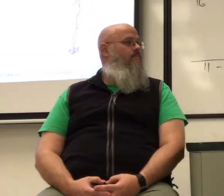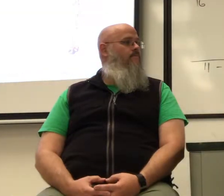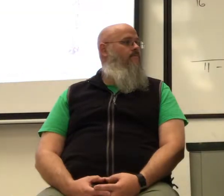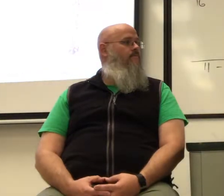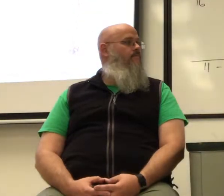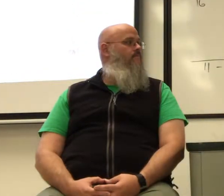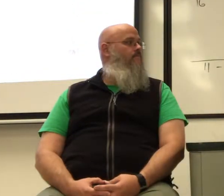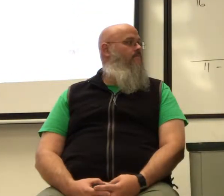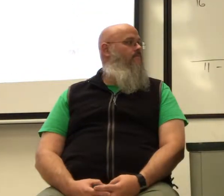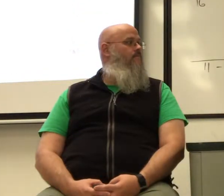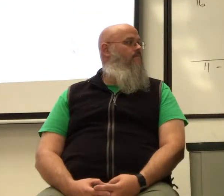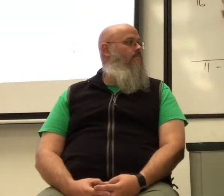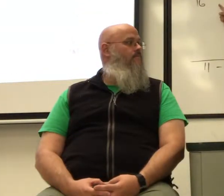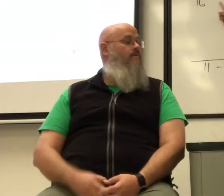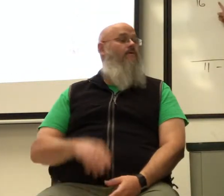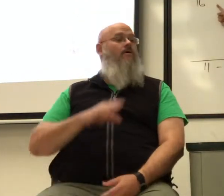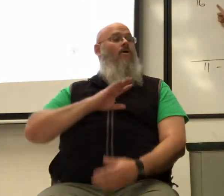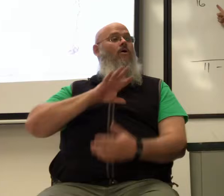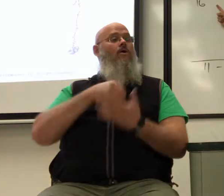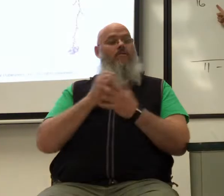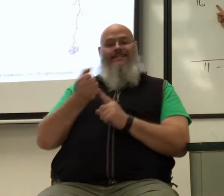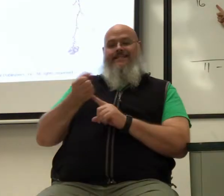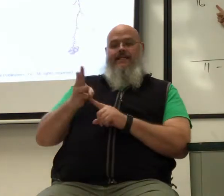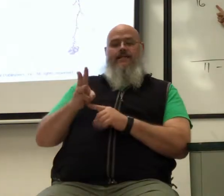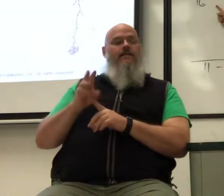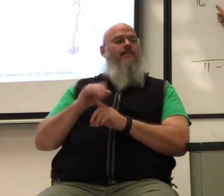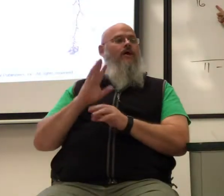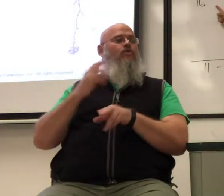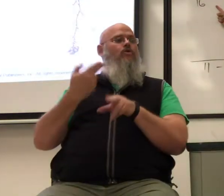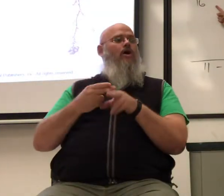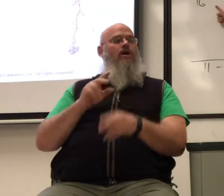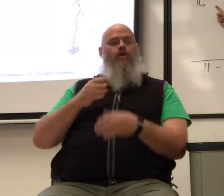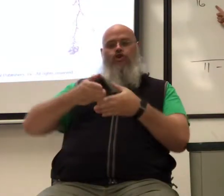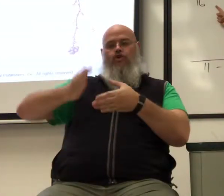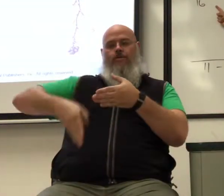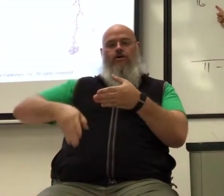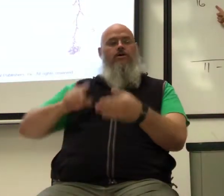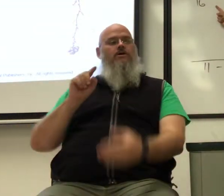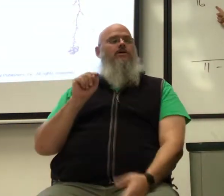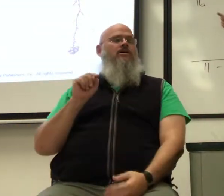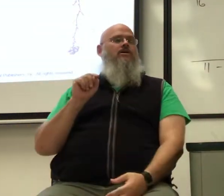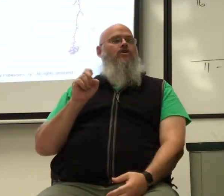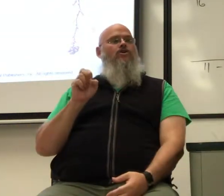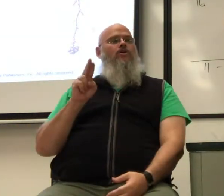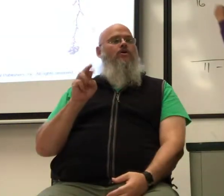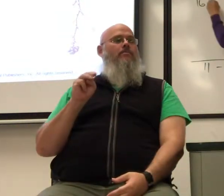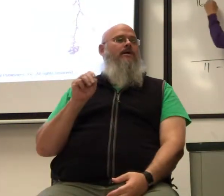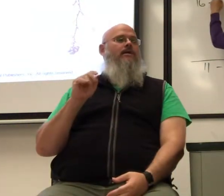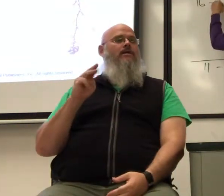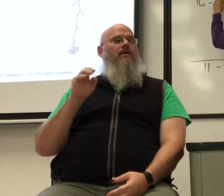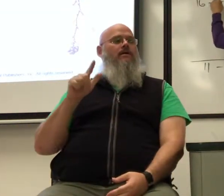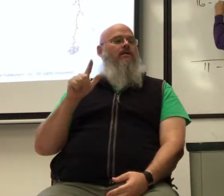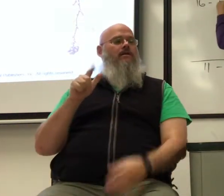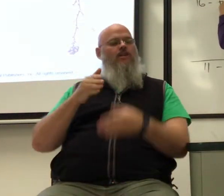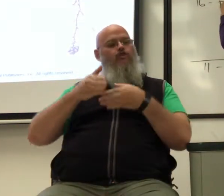It's all bronchial. Now 16, that's kind of like what we call the terminal bronchial. I think I mentioned this before.